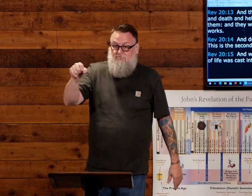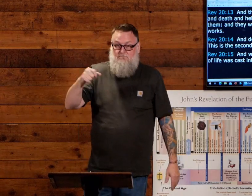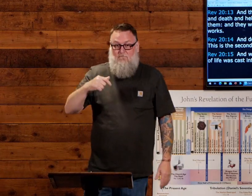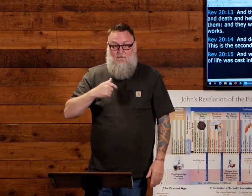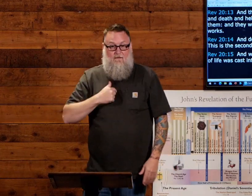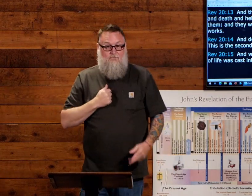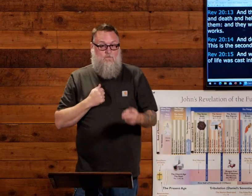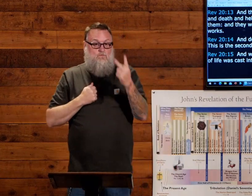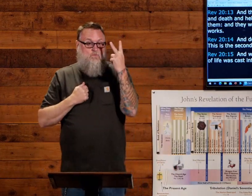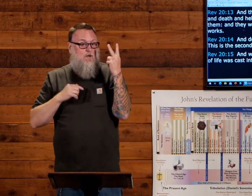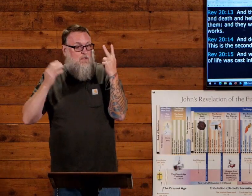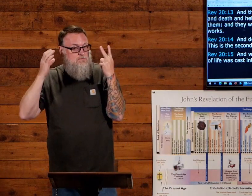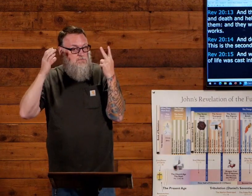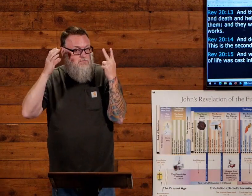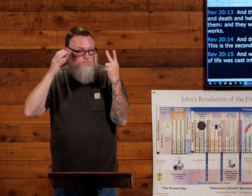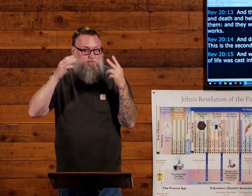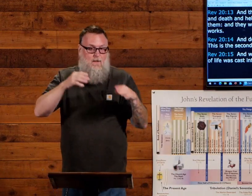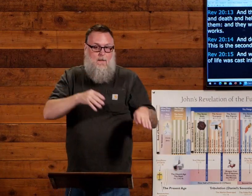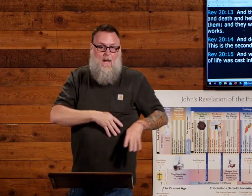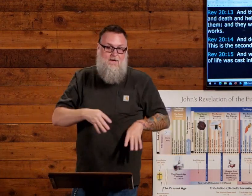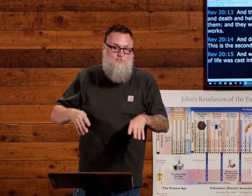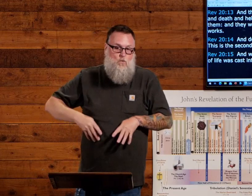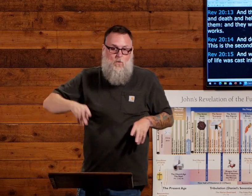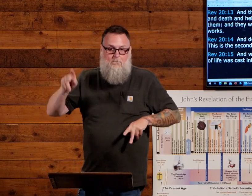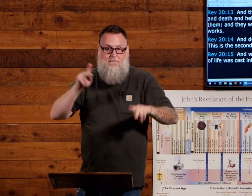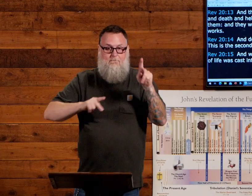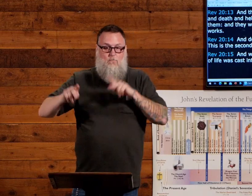So, yep. I've got two cousins